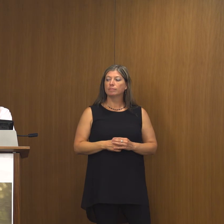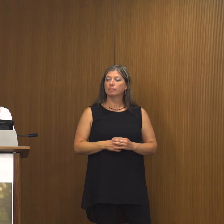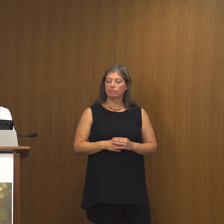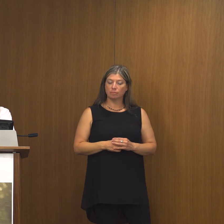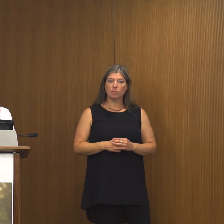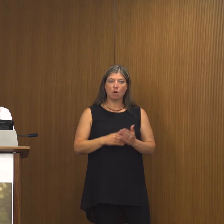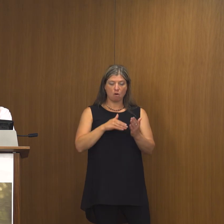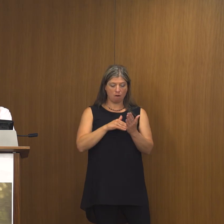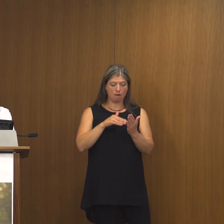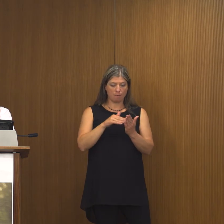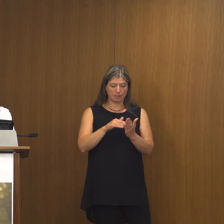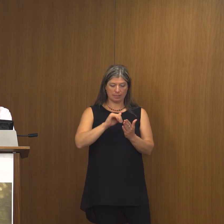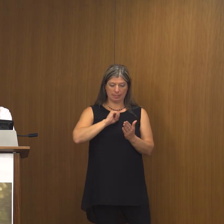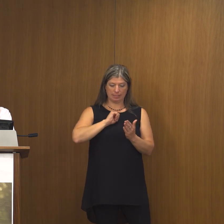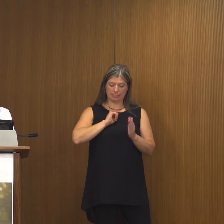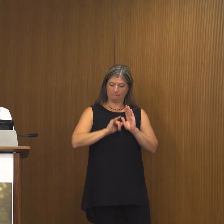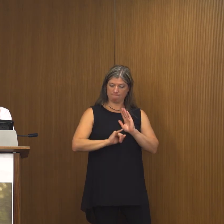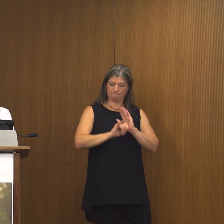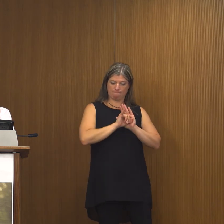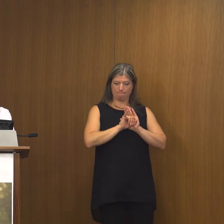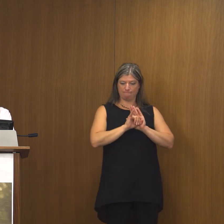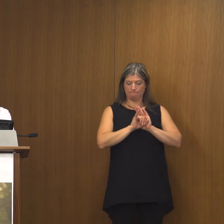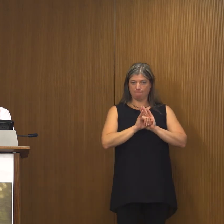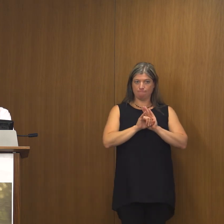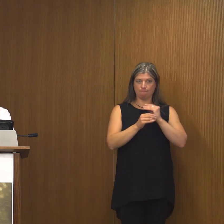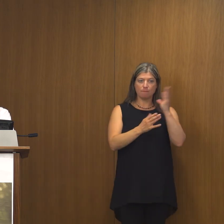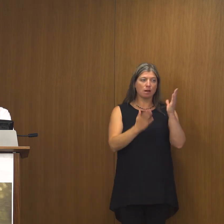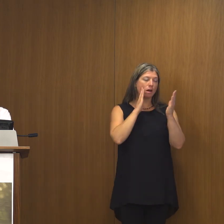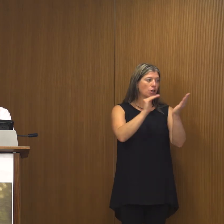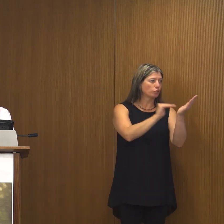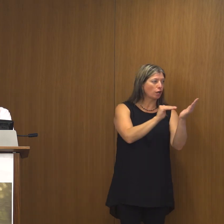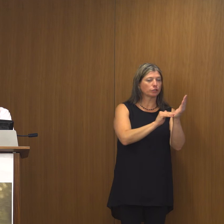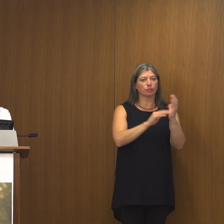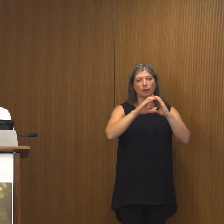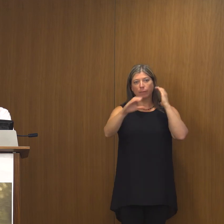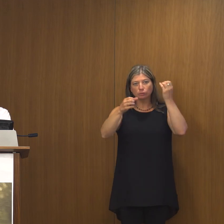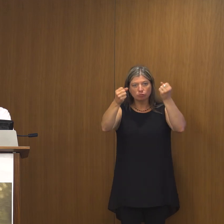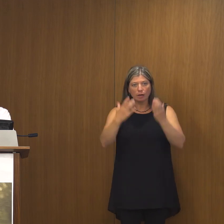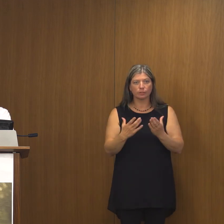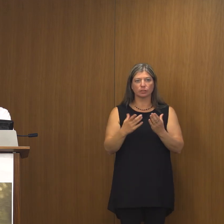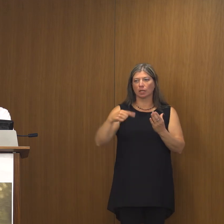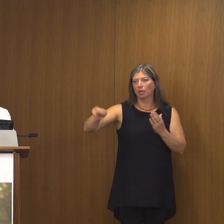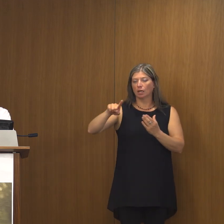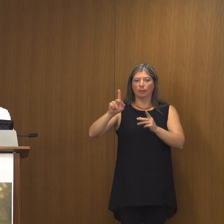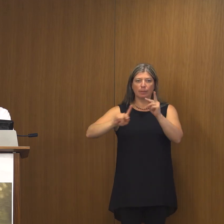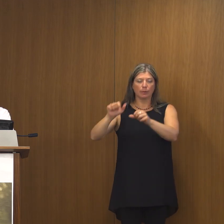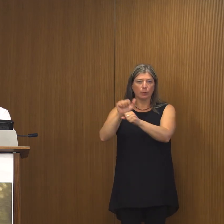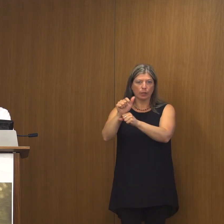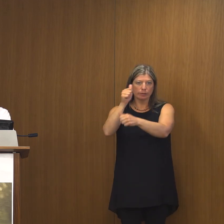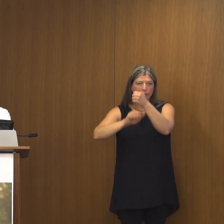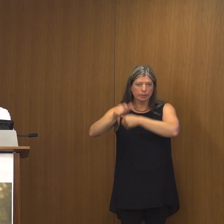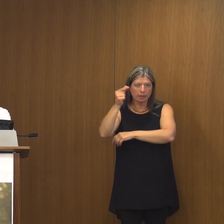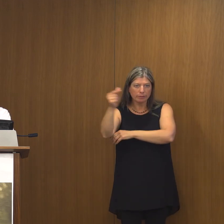self-identify as a person with a disability to people like doctors, bus drivers, and civil servants. I do this so that